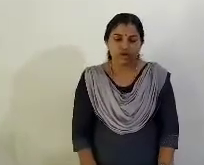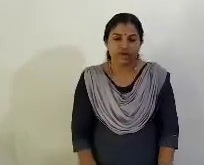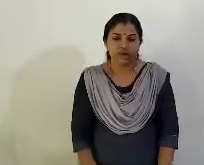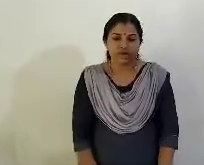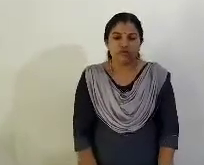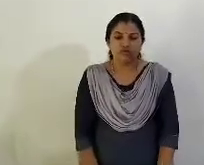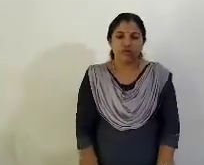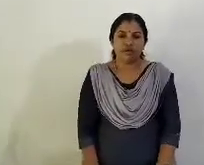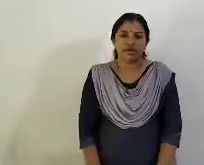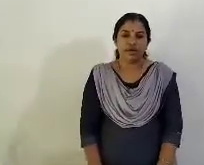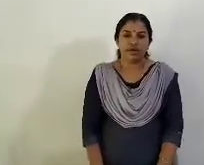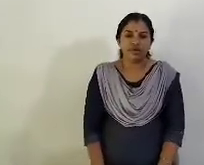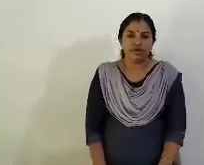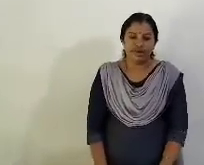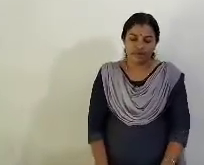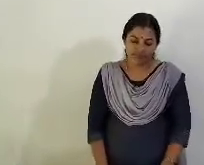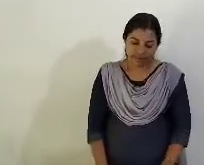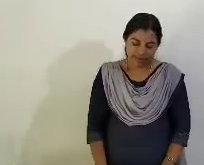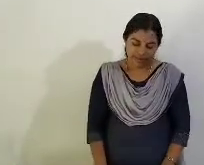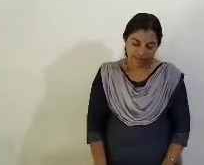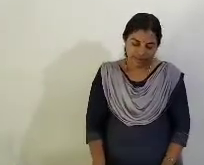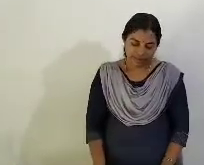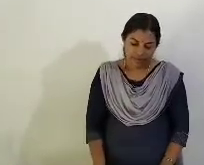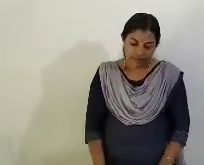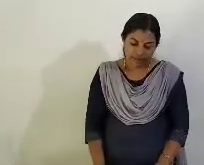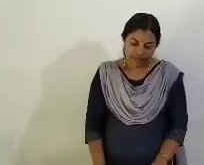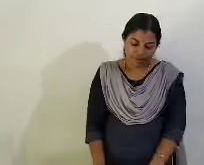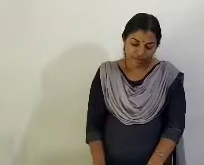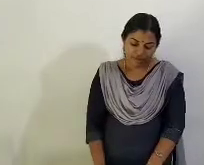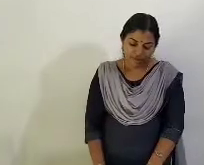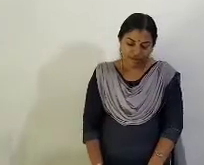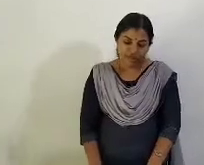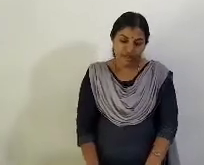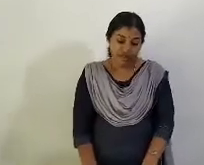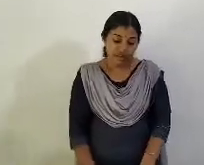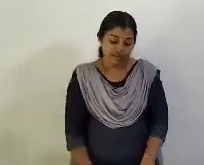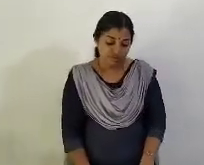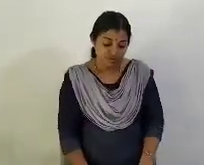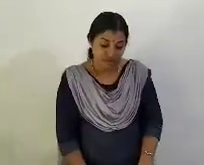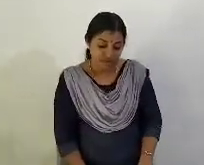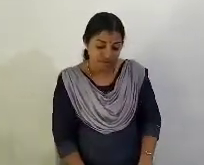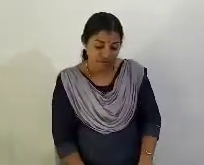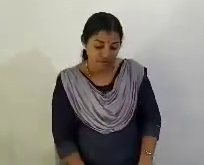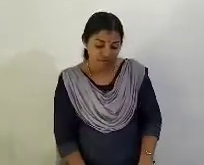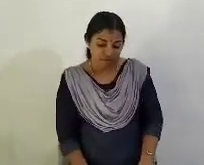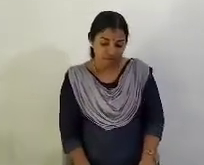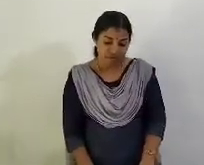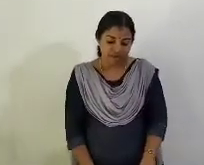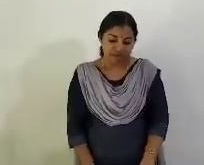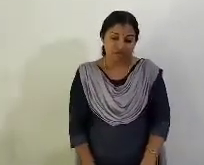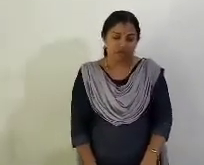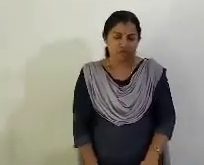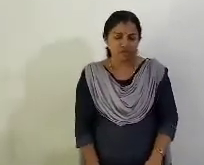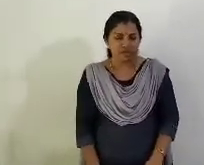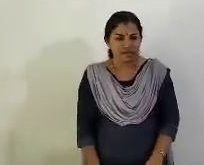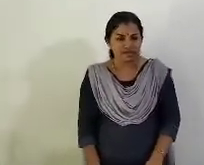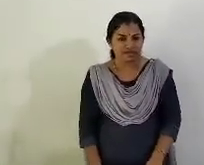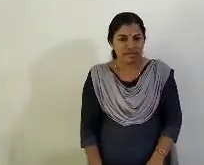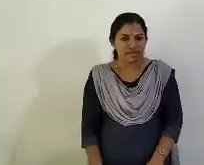the following email. Images in SVG format should be